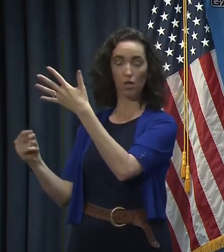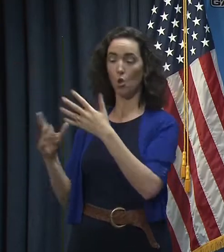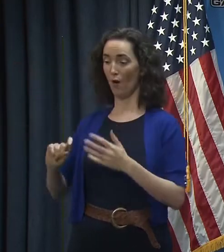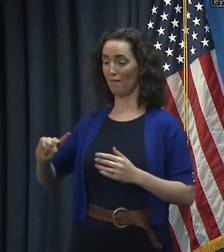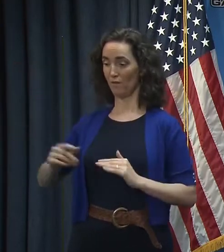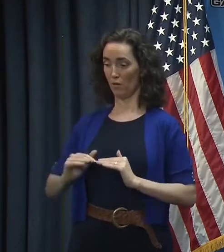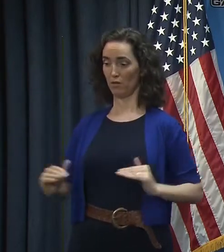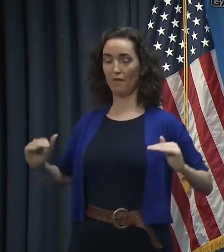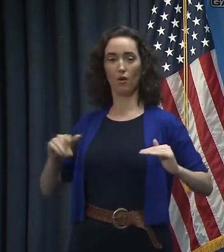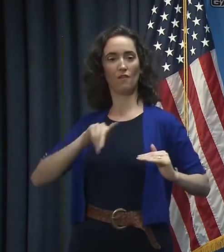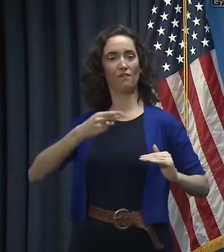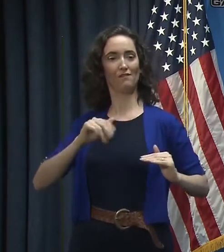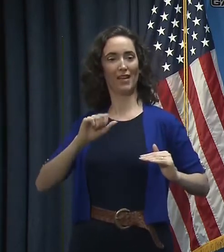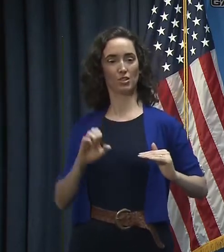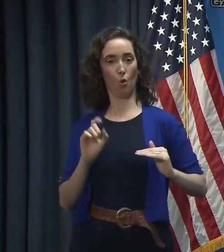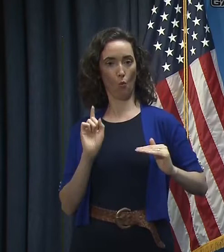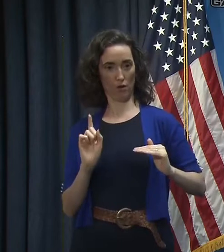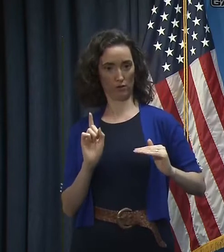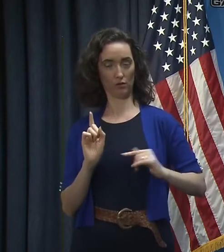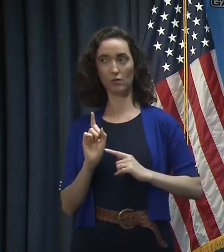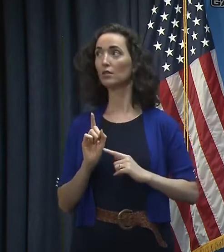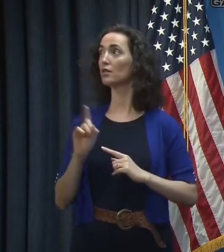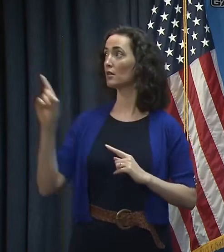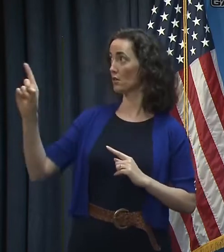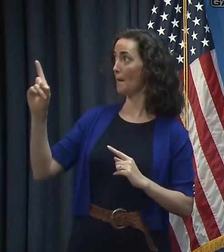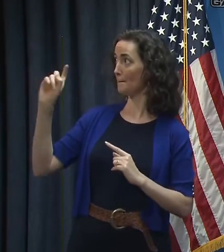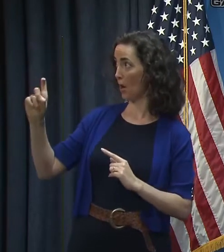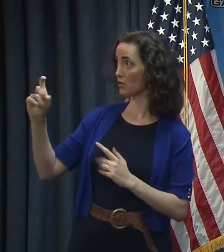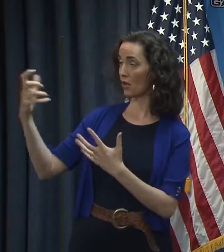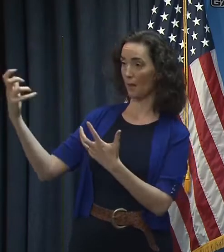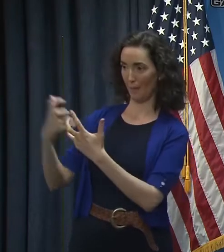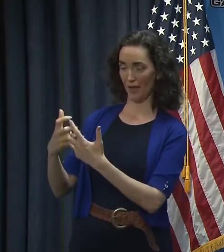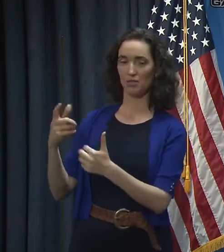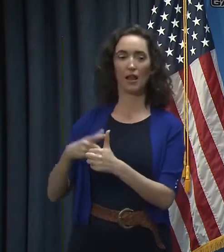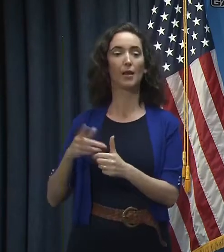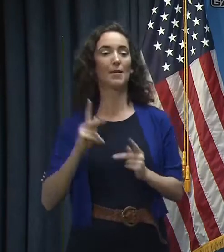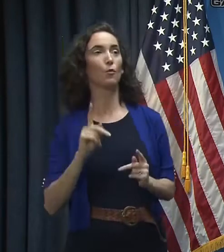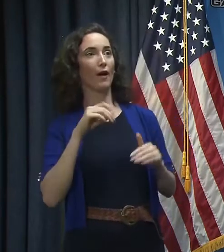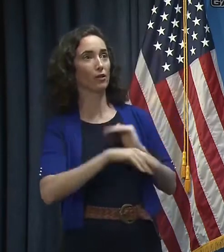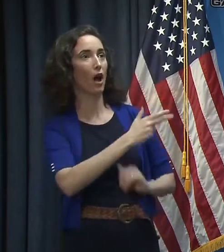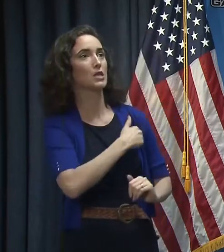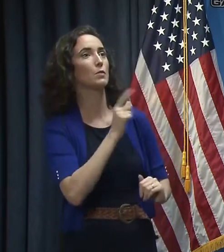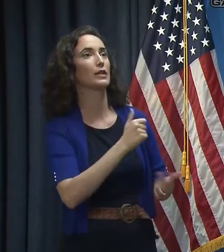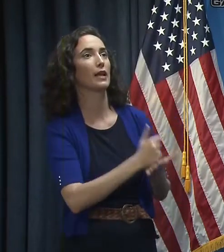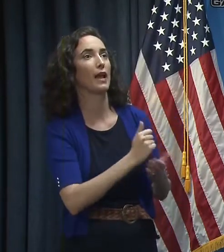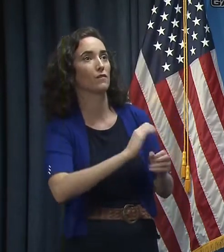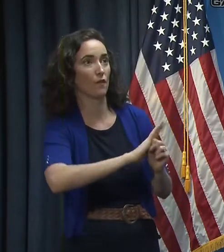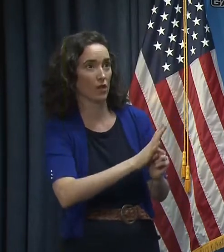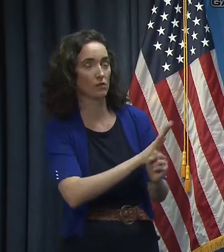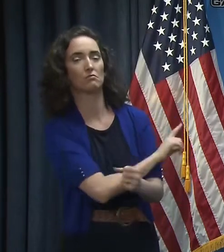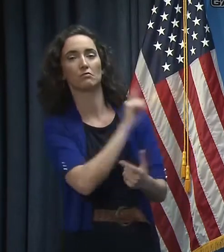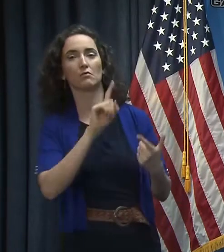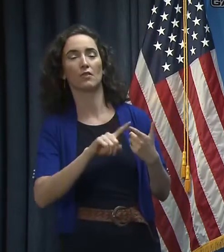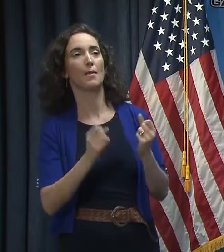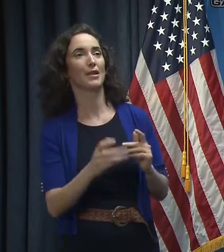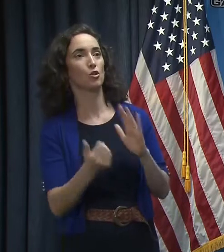different things: the people seeking medical care for symptoms of COVID-19, new cases,